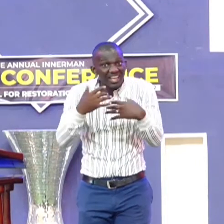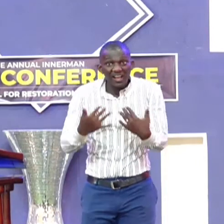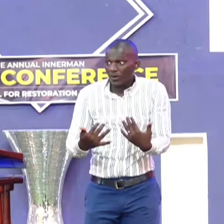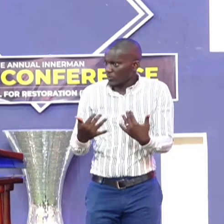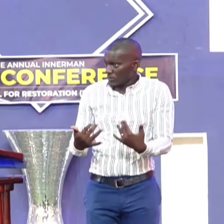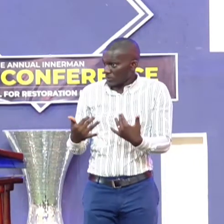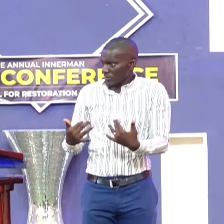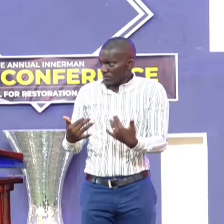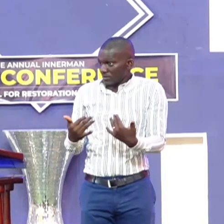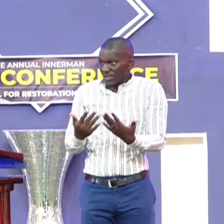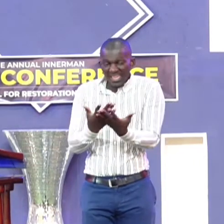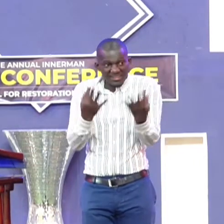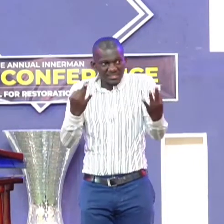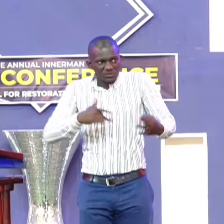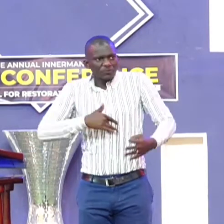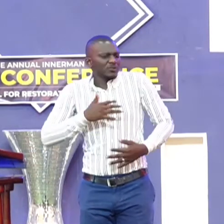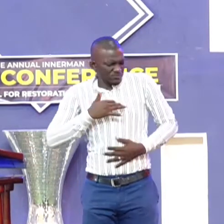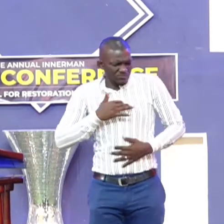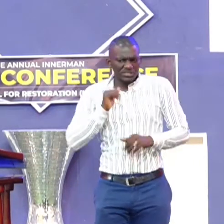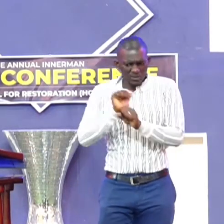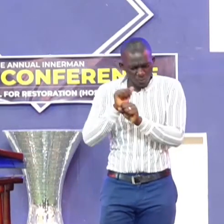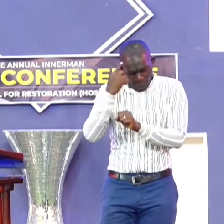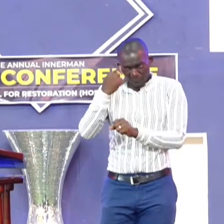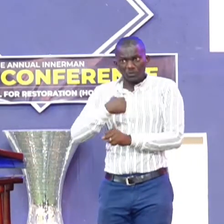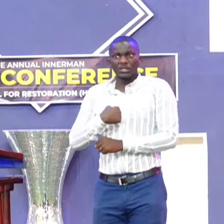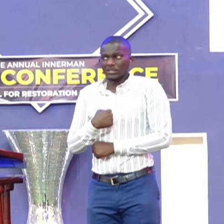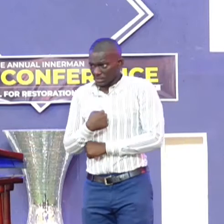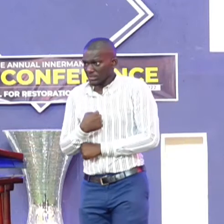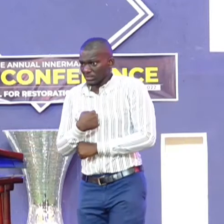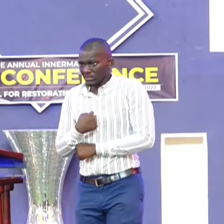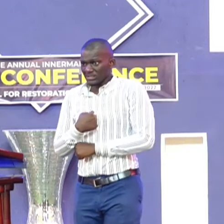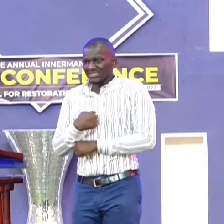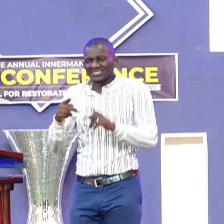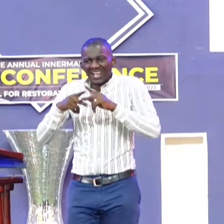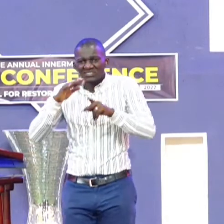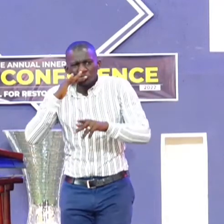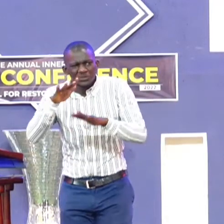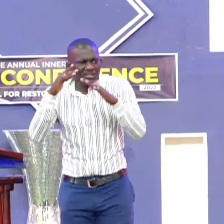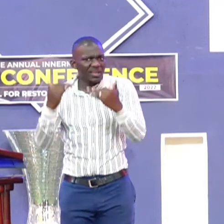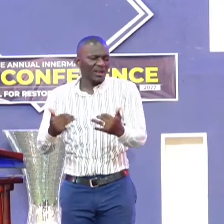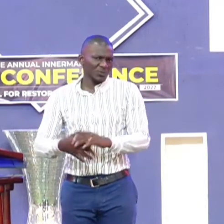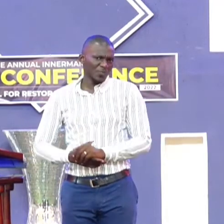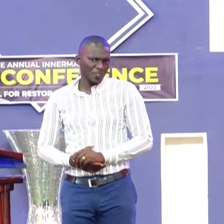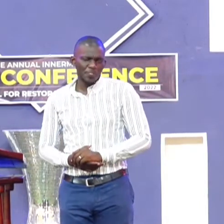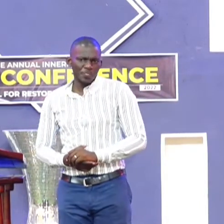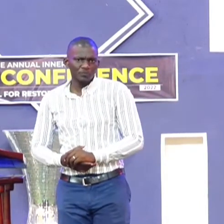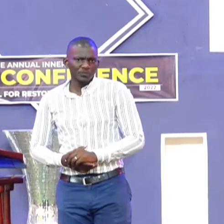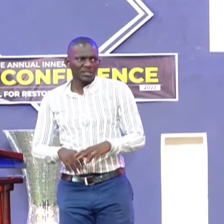doing it. Whatever has worked out for you, start speaking it out,